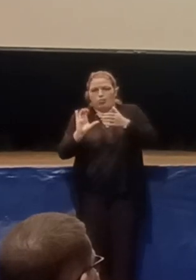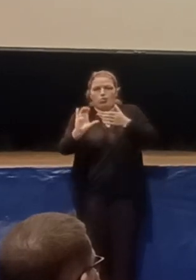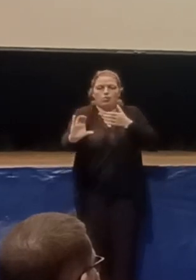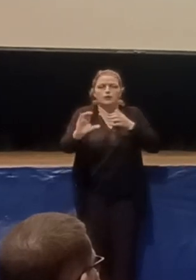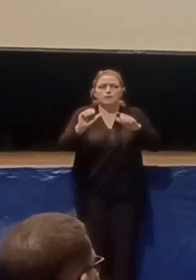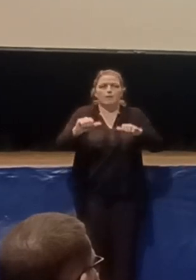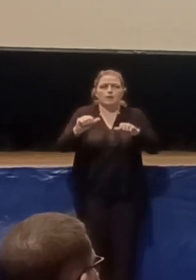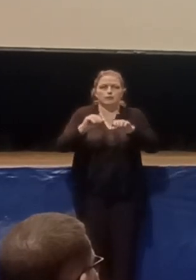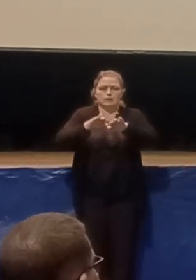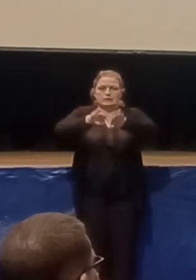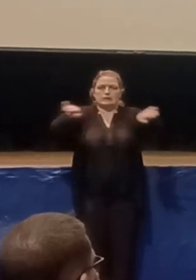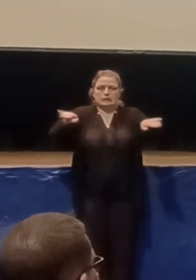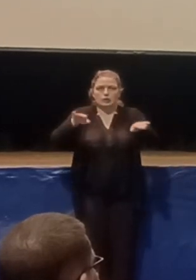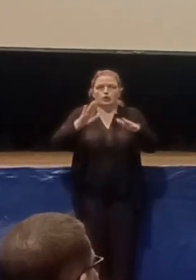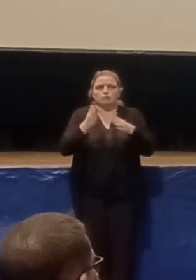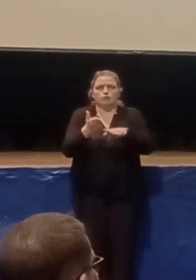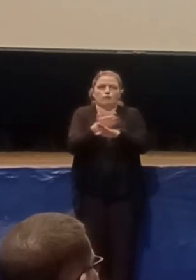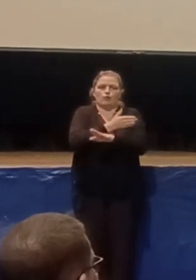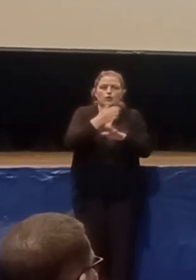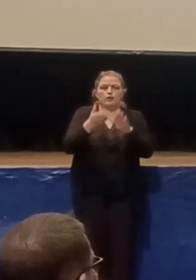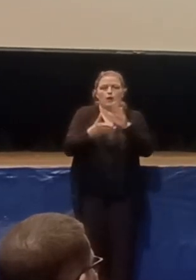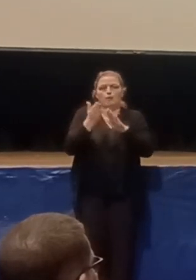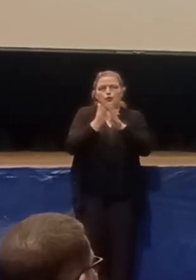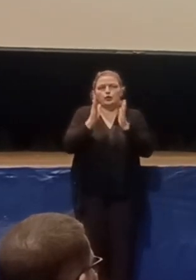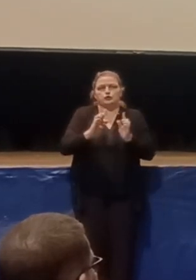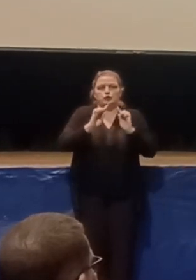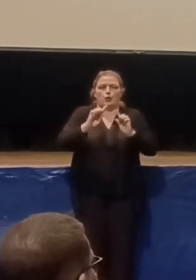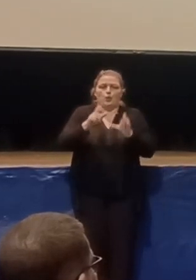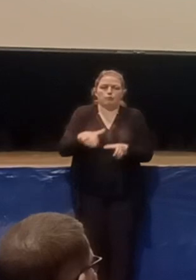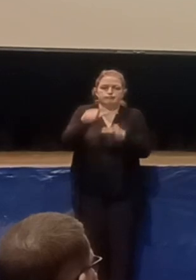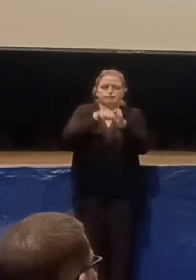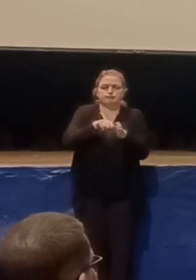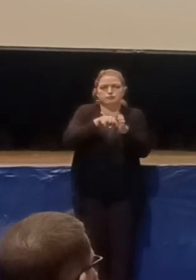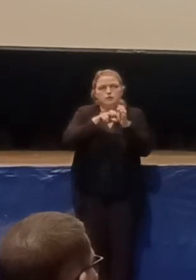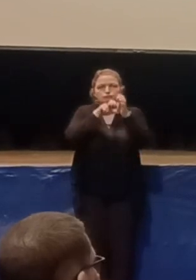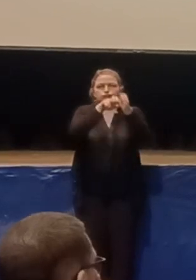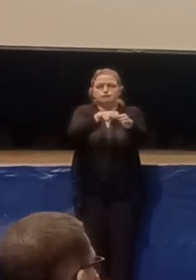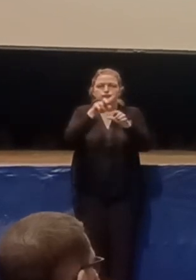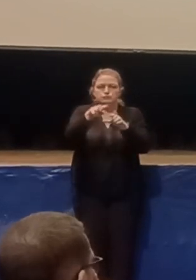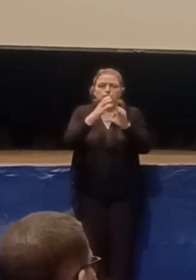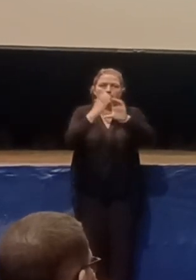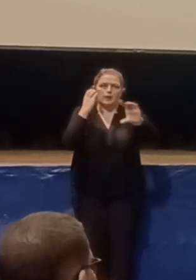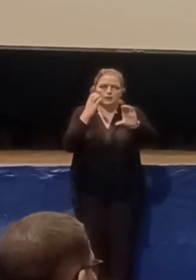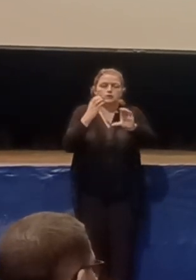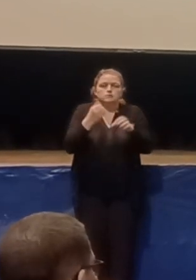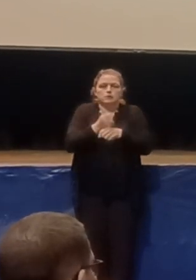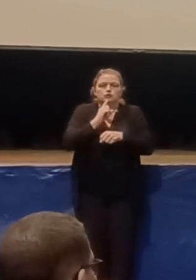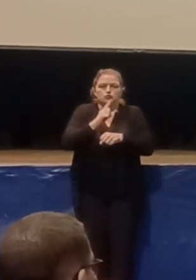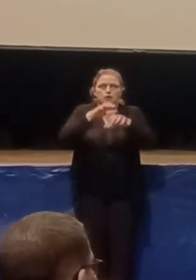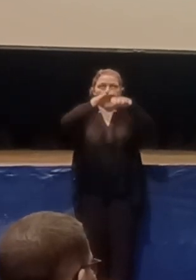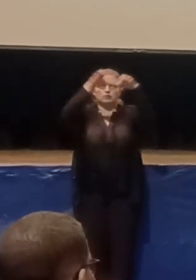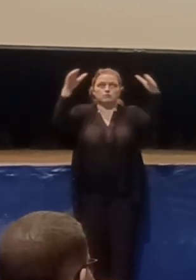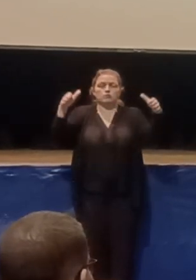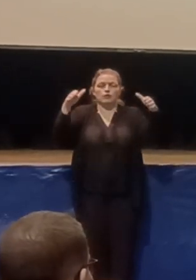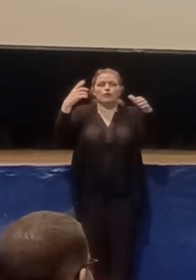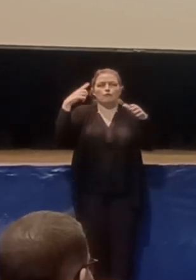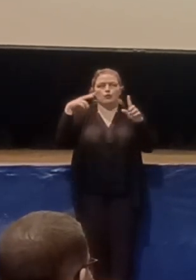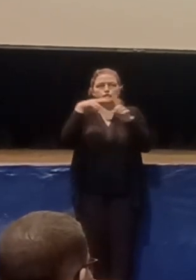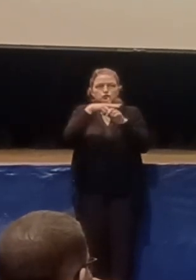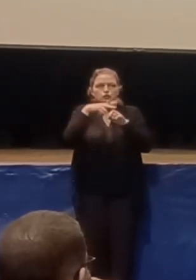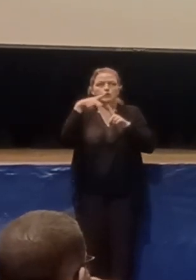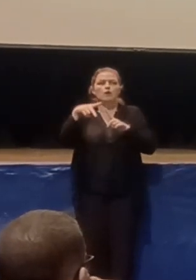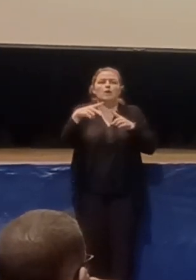to plow before our operators can go pick up their buses, and so that those overhead gantry systems for the charging are